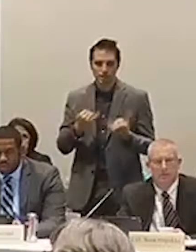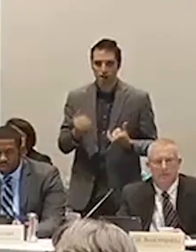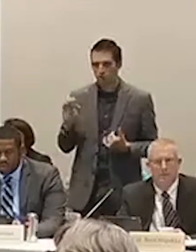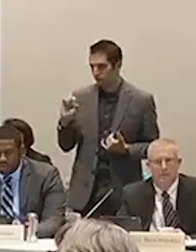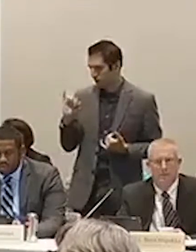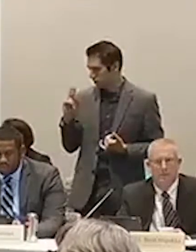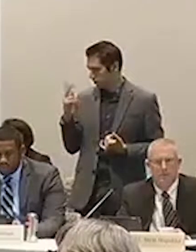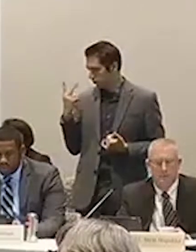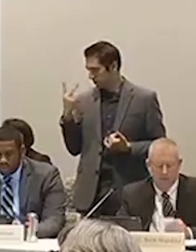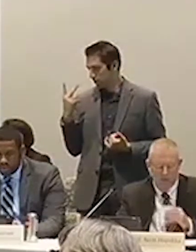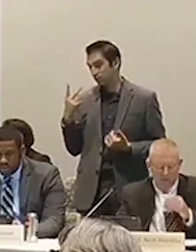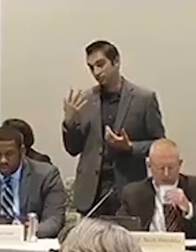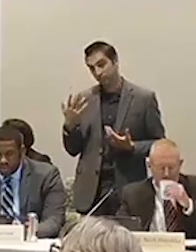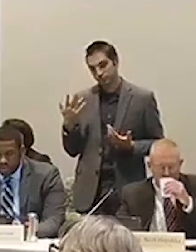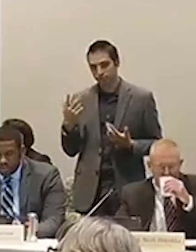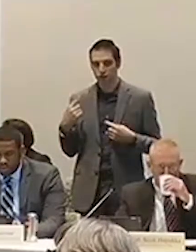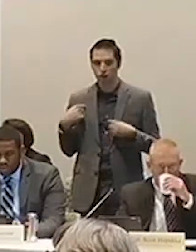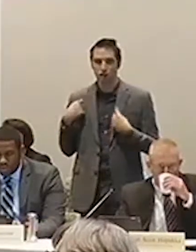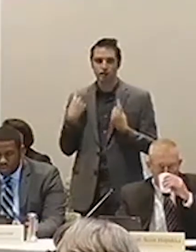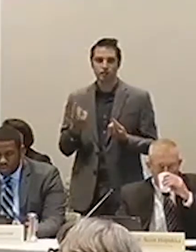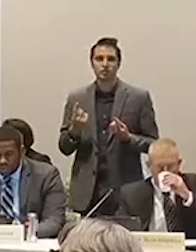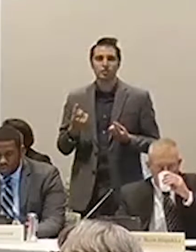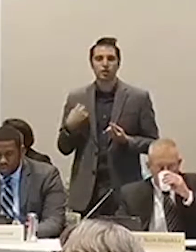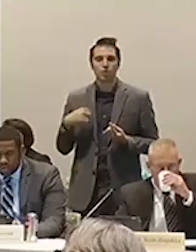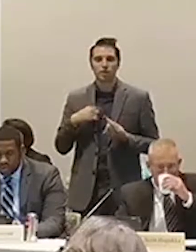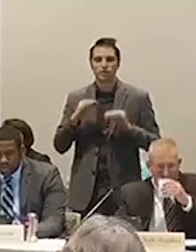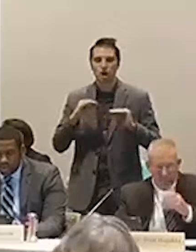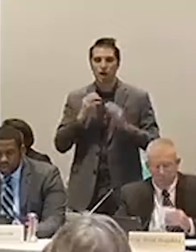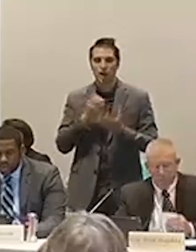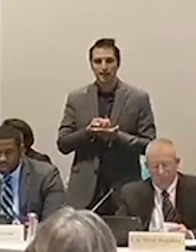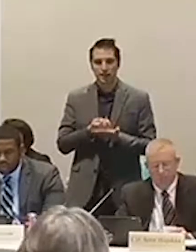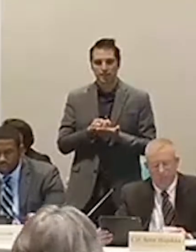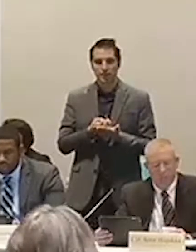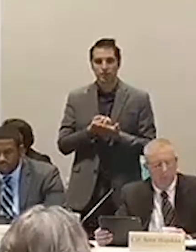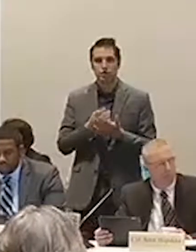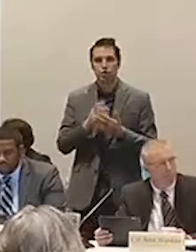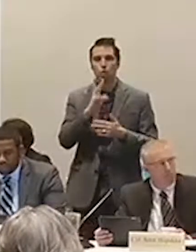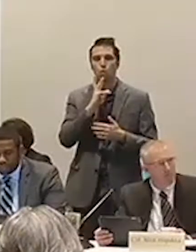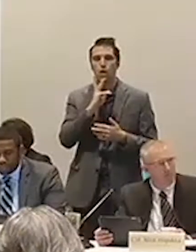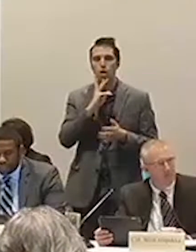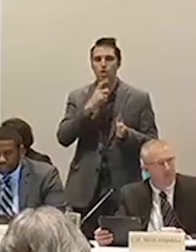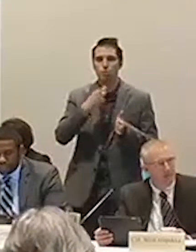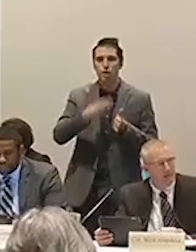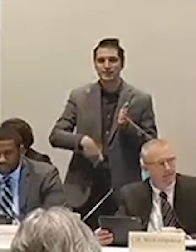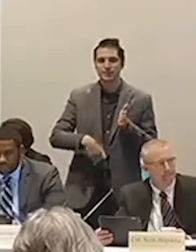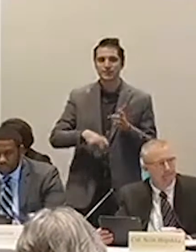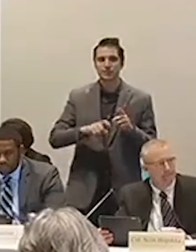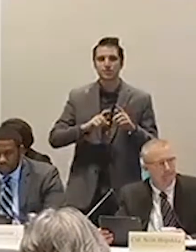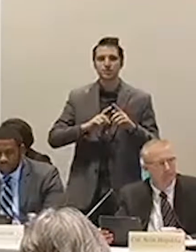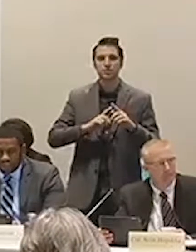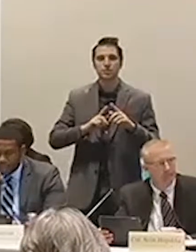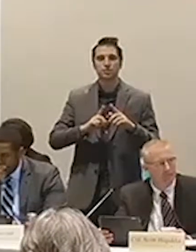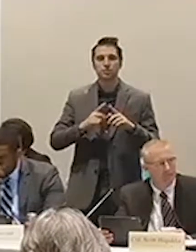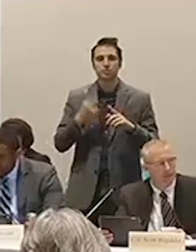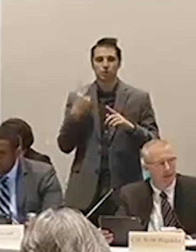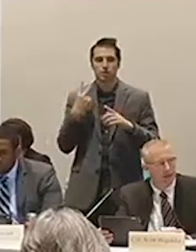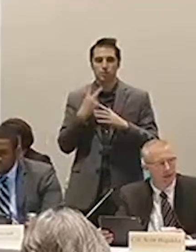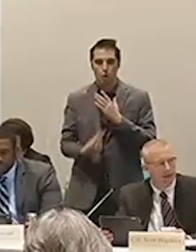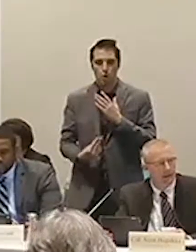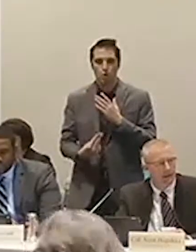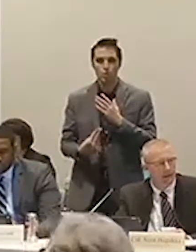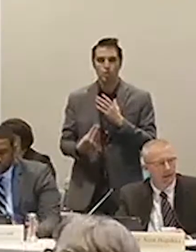around this for a long time, and we've taught the economic paradigm of water pricing, but we also, and I think